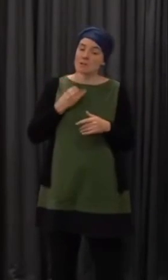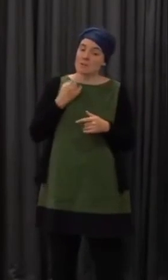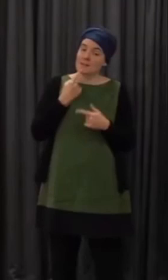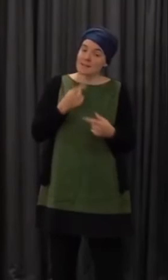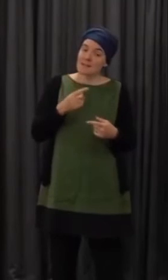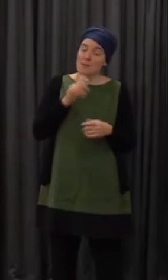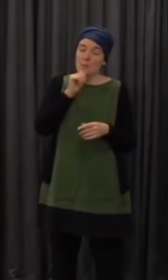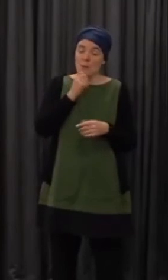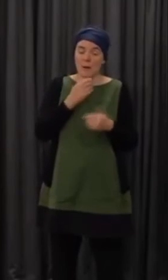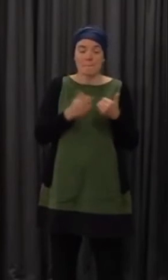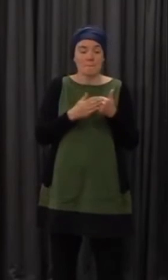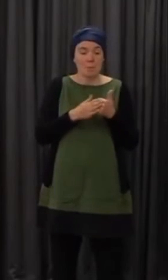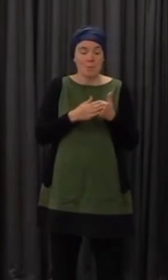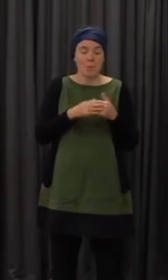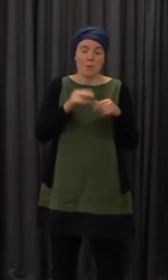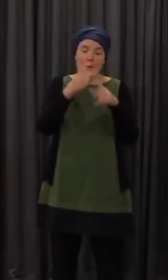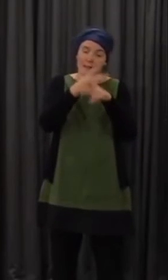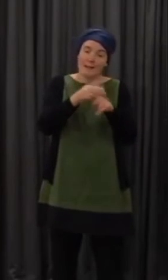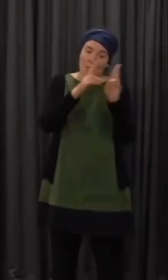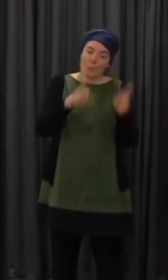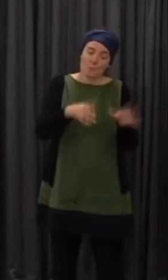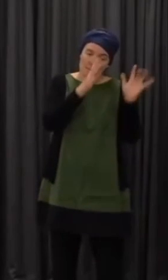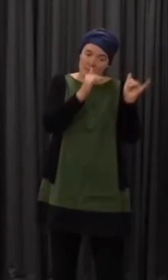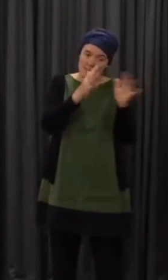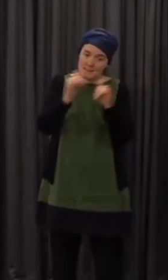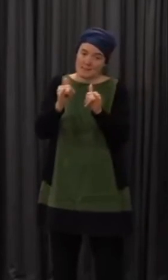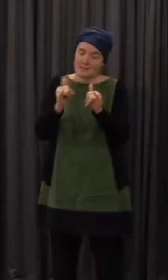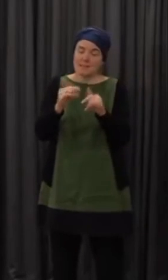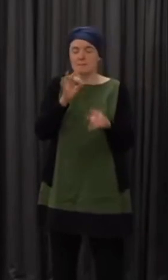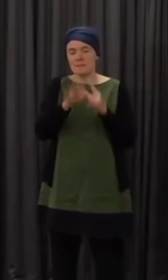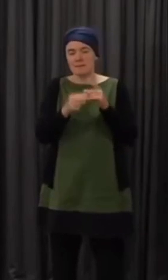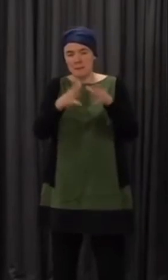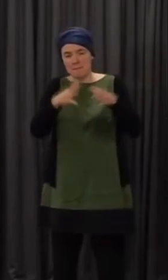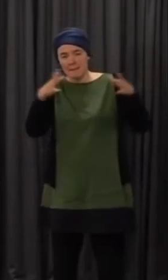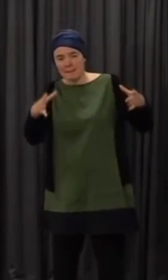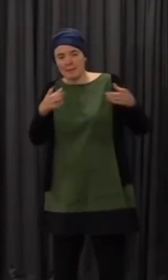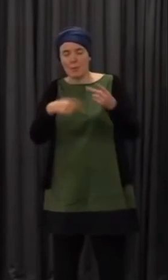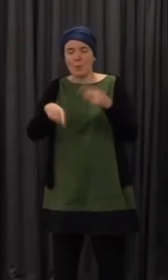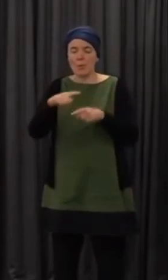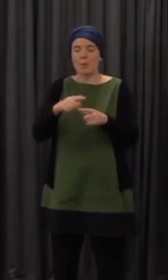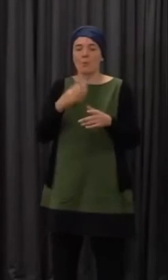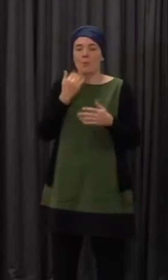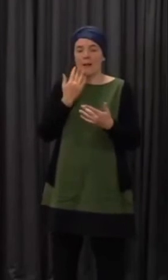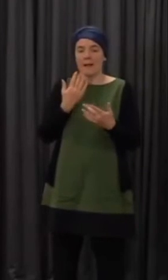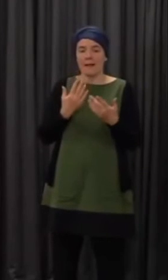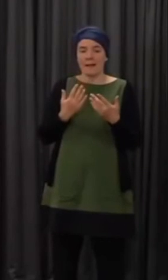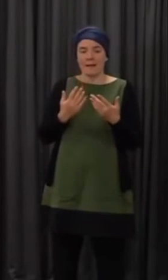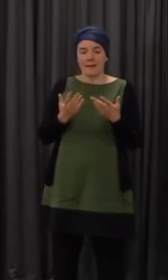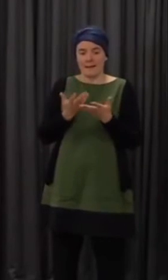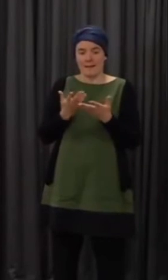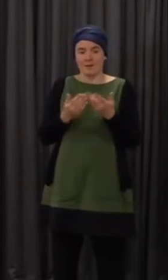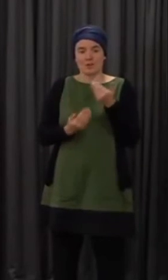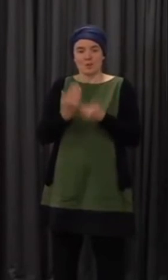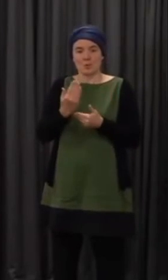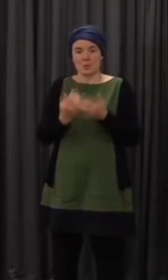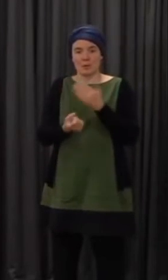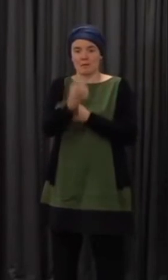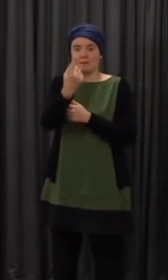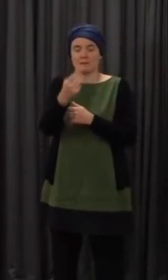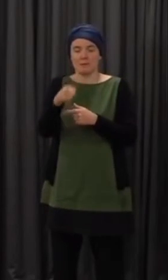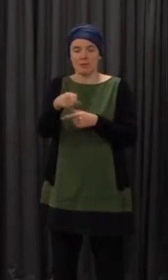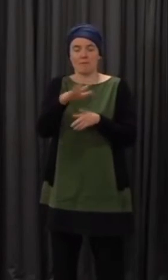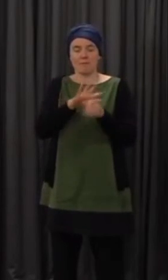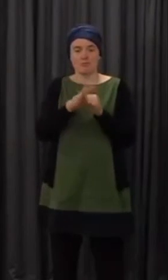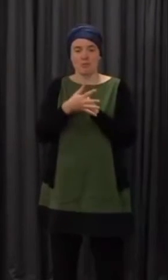in large care homes, in care homes where there are new outbreaks. The Chief Medical Officer said today that